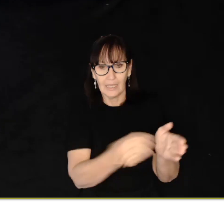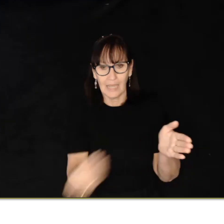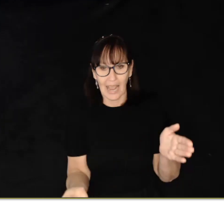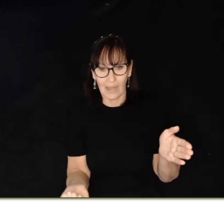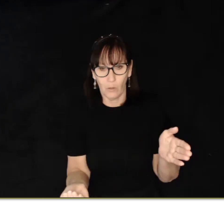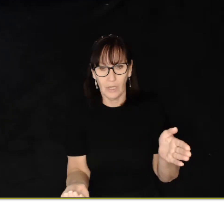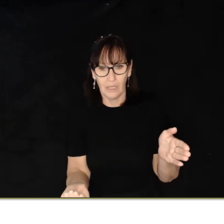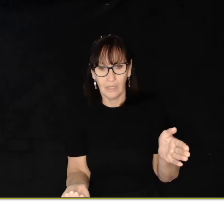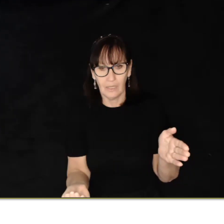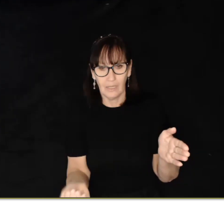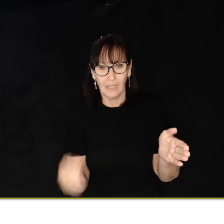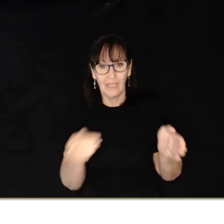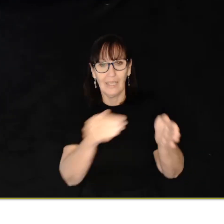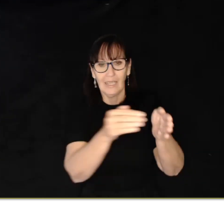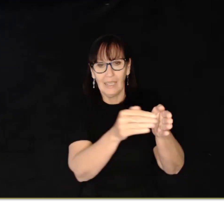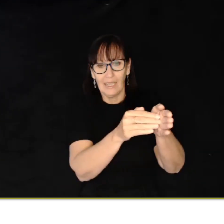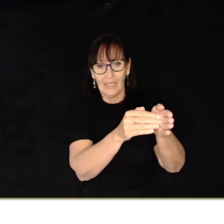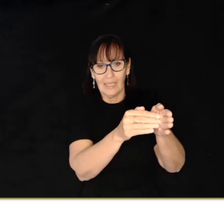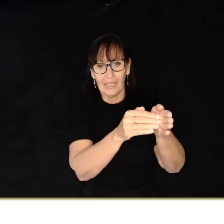Now.